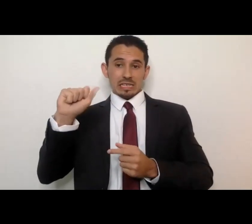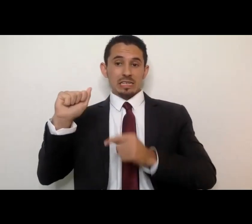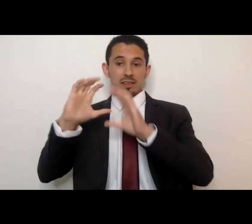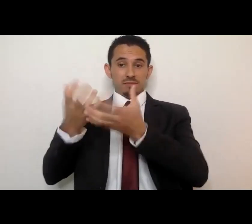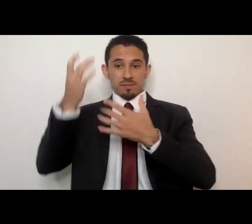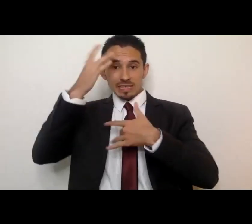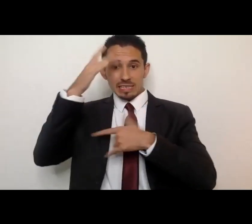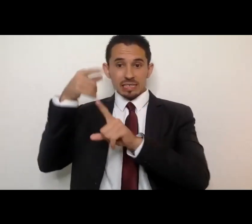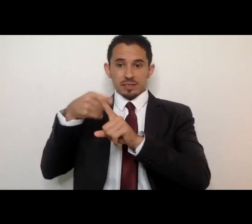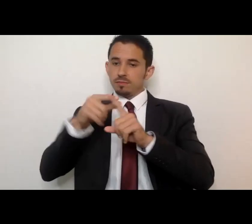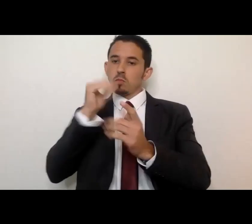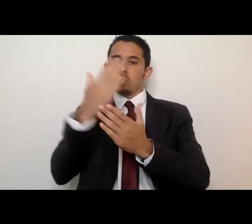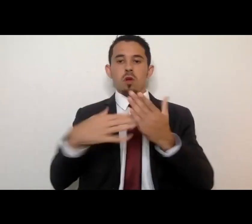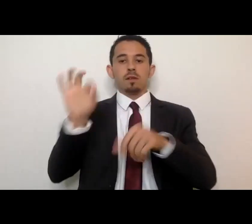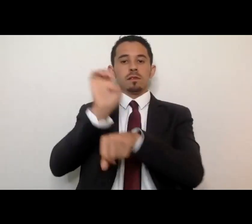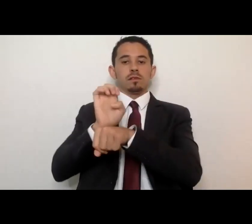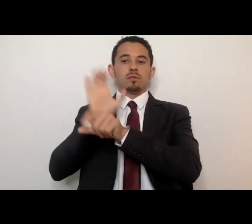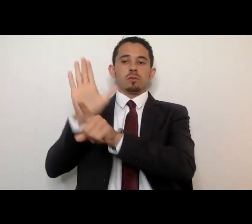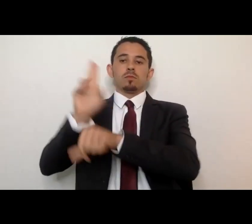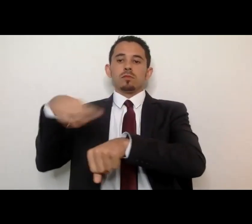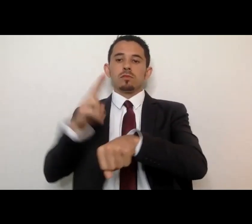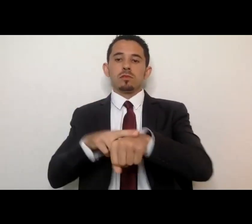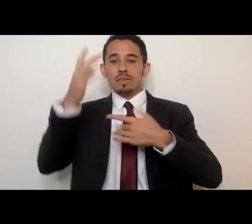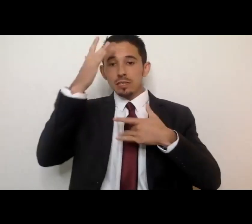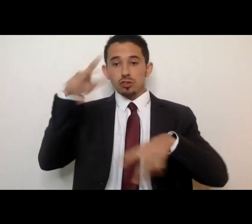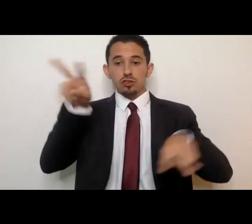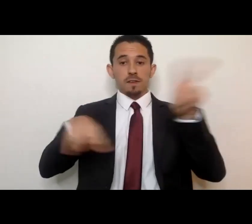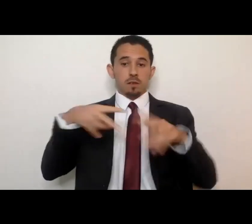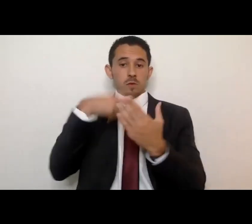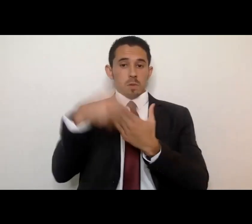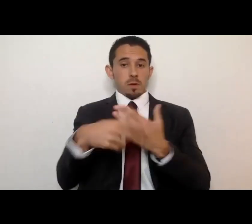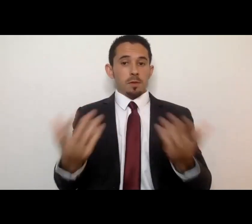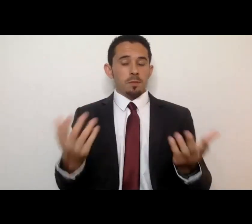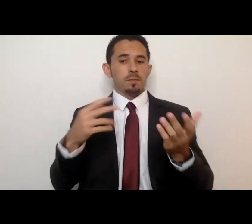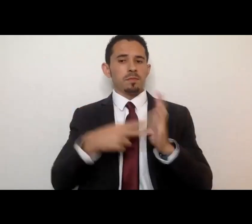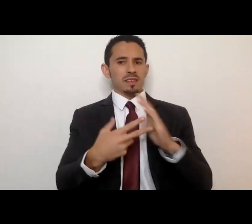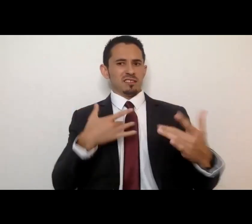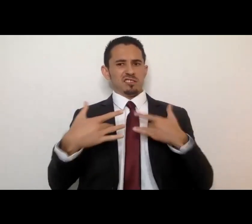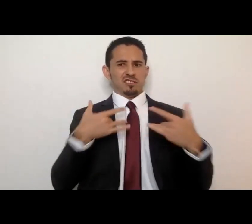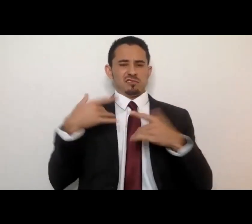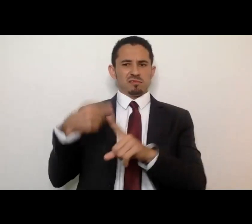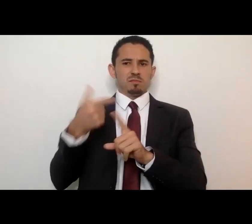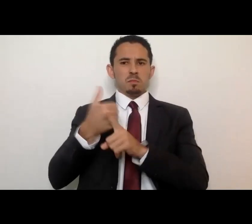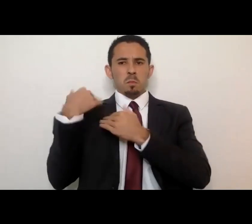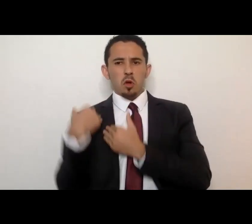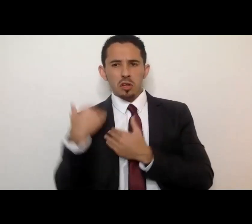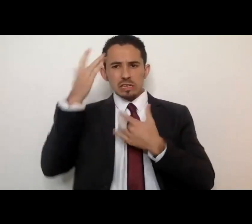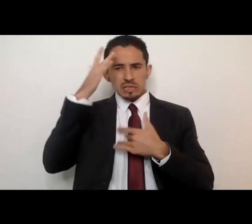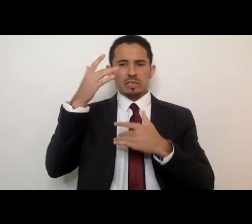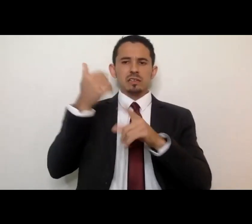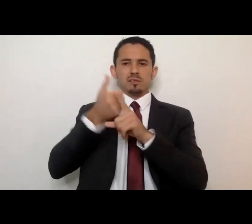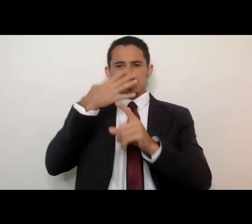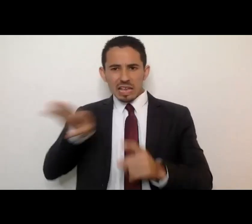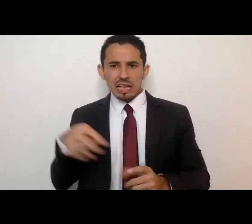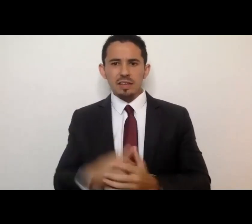Spotted fever group rickettsia is not part of Ecuador's National Disease Surveillance Program, which means it's a